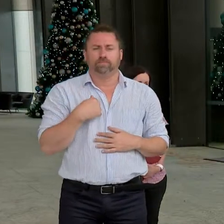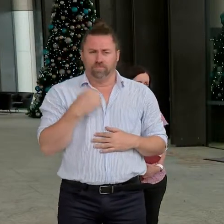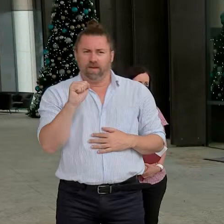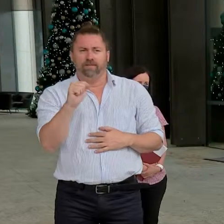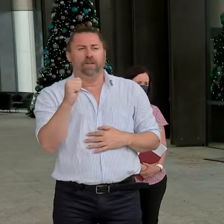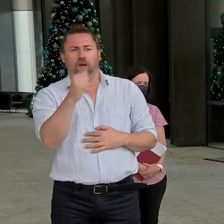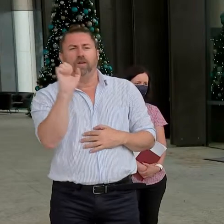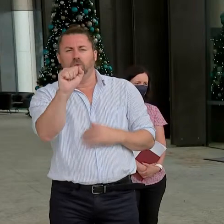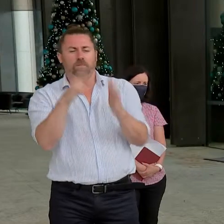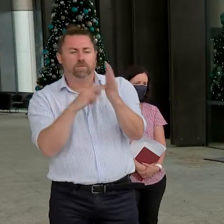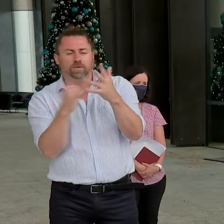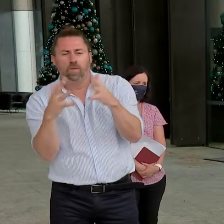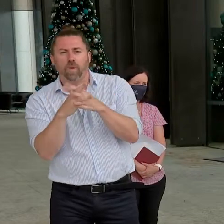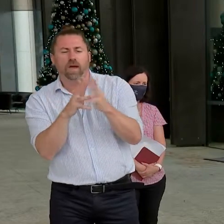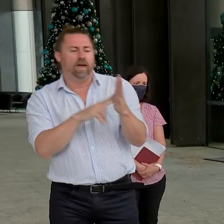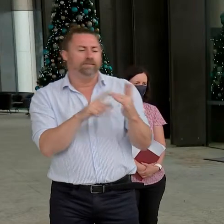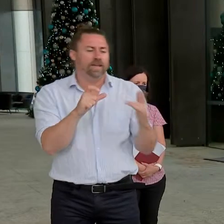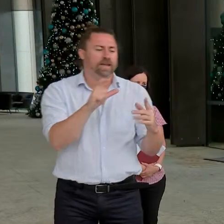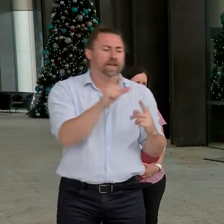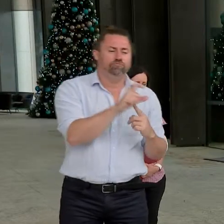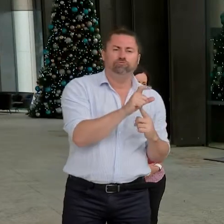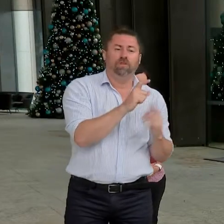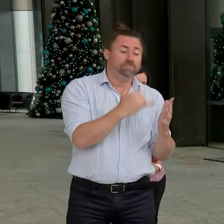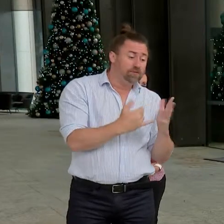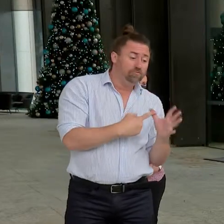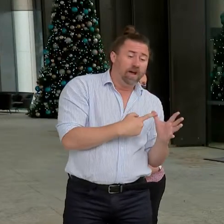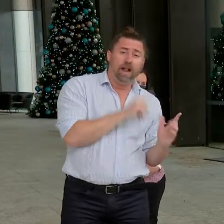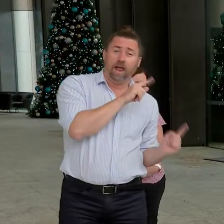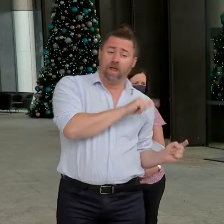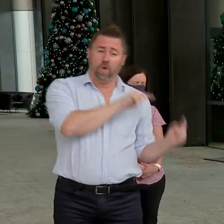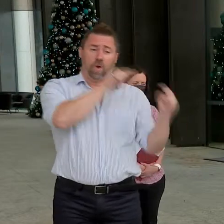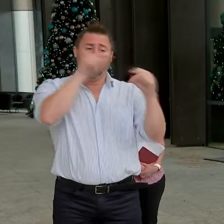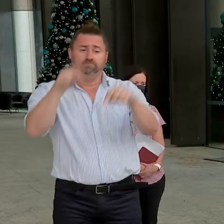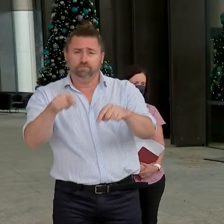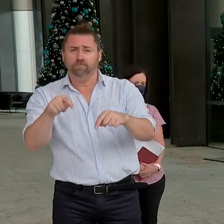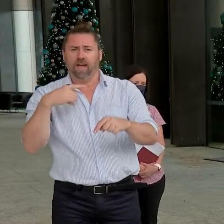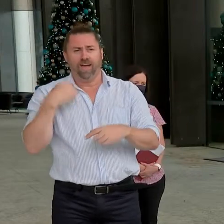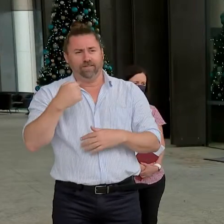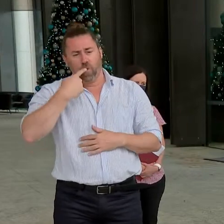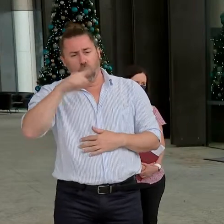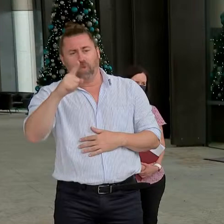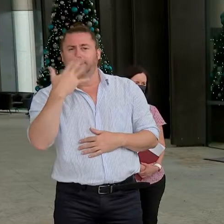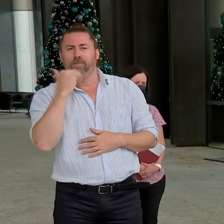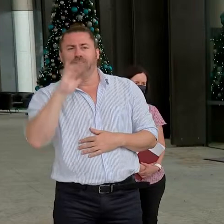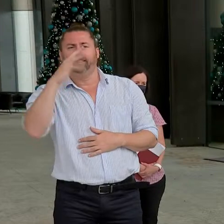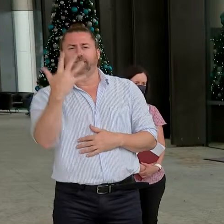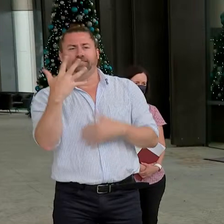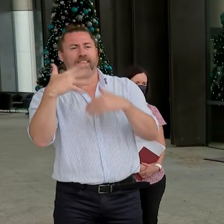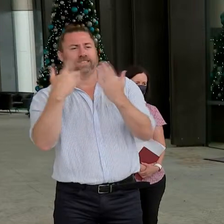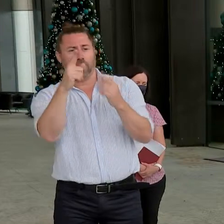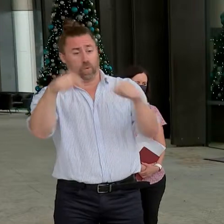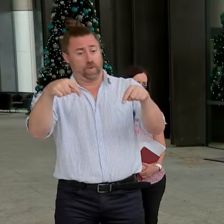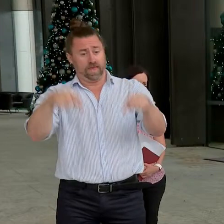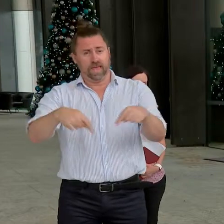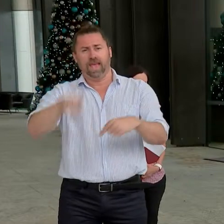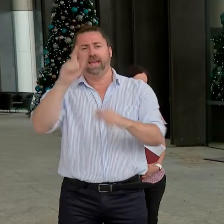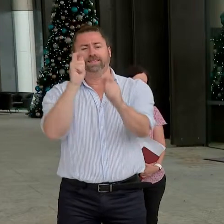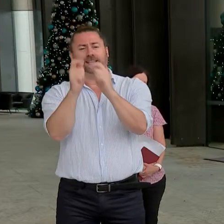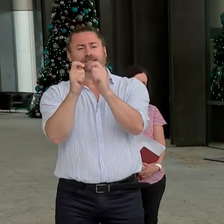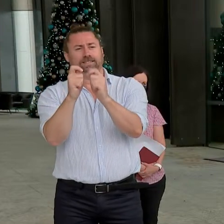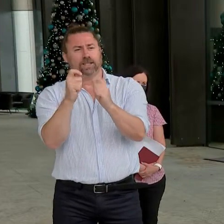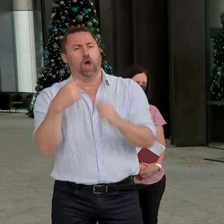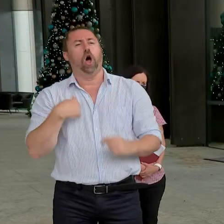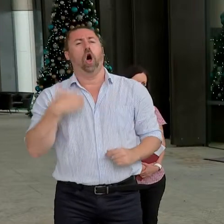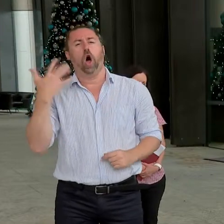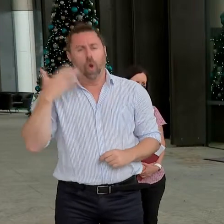for the past 2 weeks, since the borders opened on the 13th of December, to see how many people